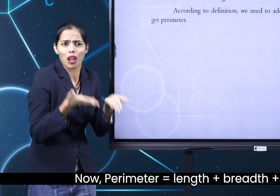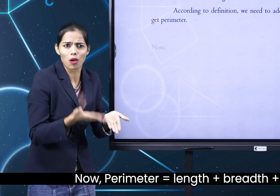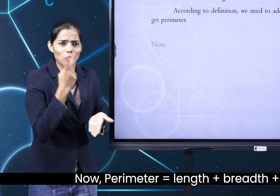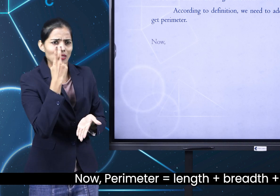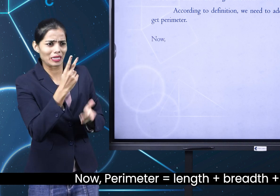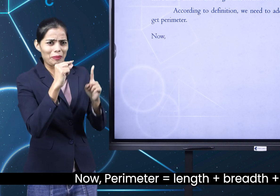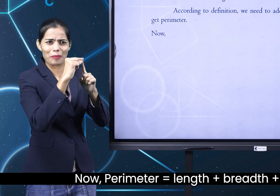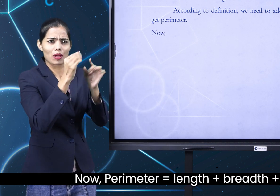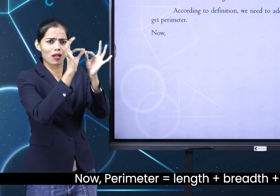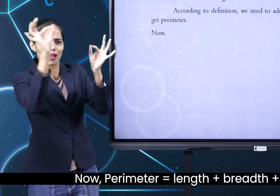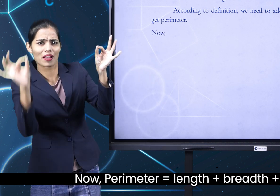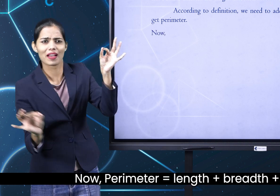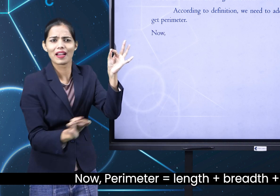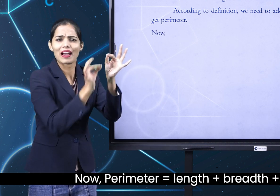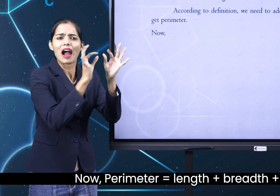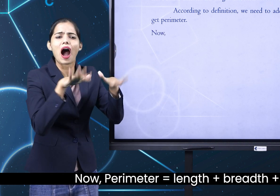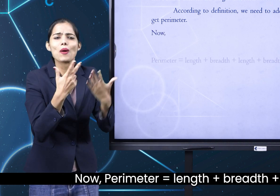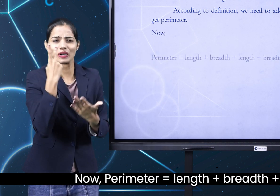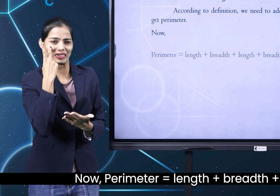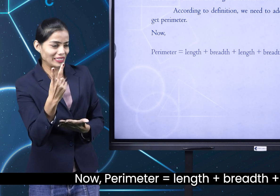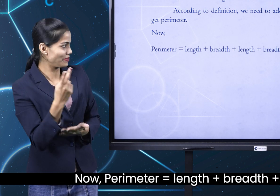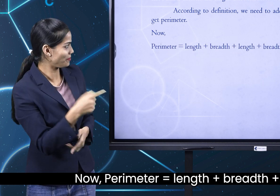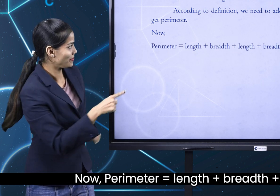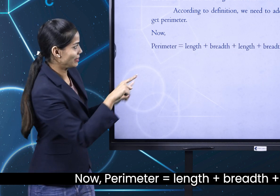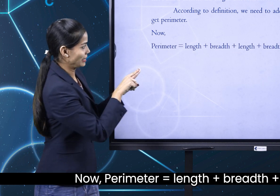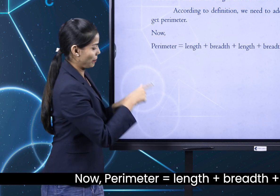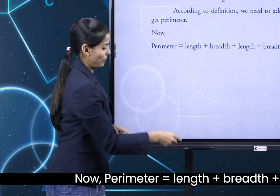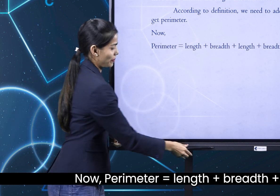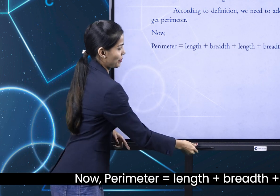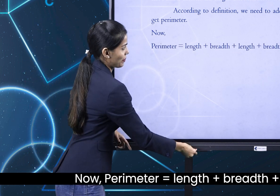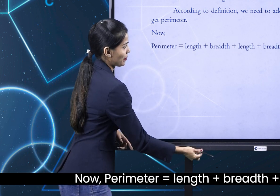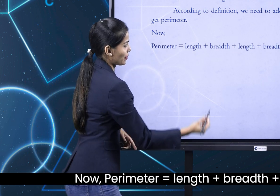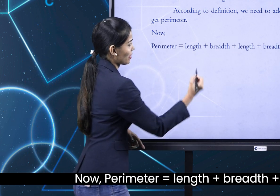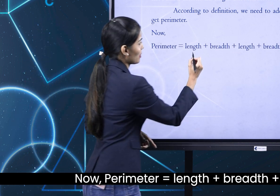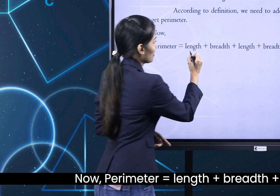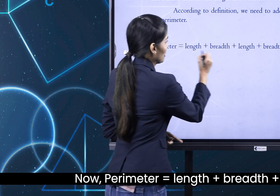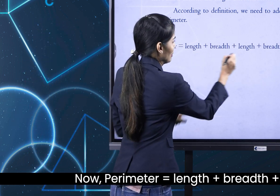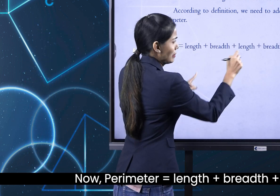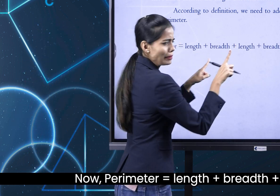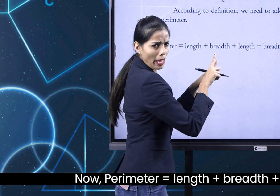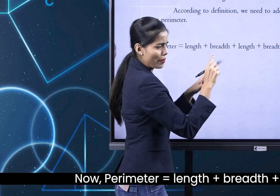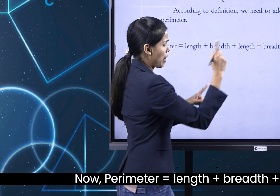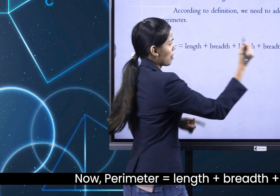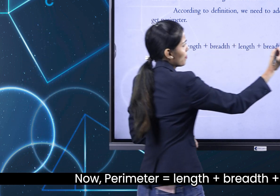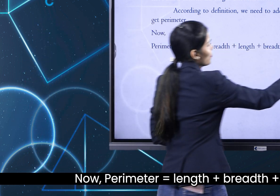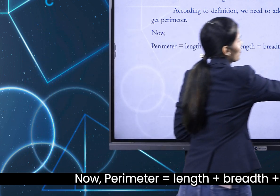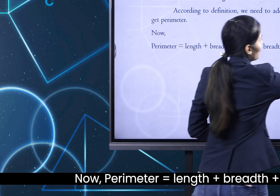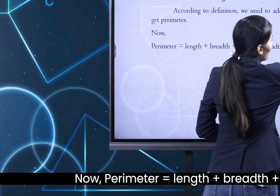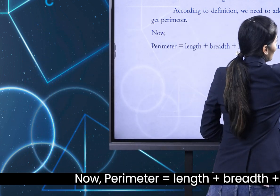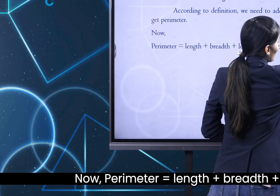Now, perimeter is equal to length plus breadth plus length plus